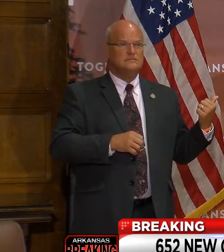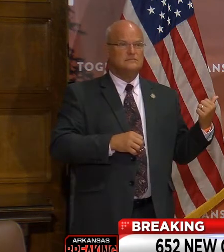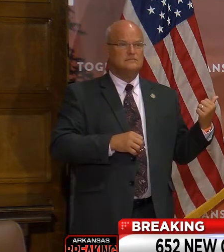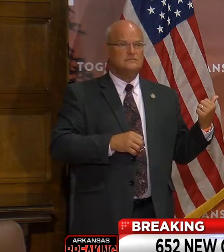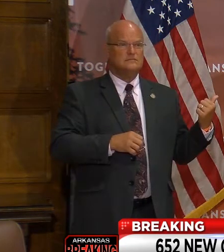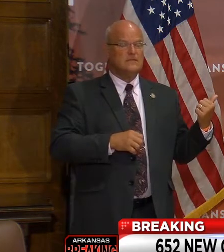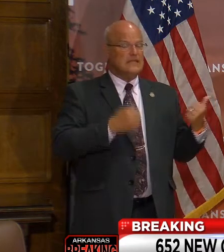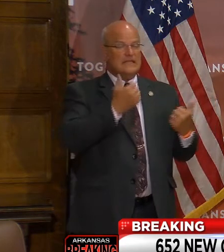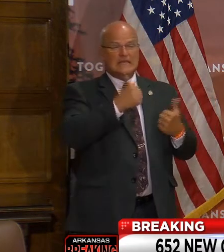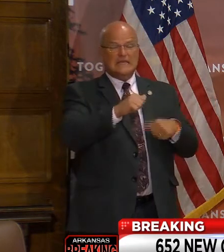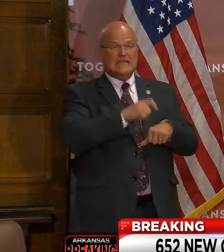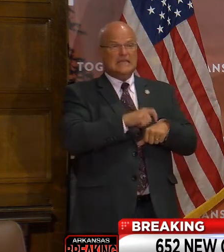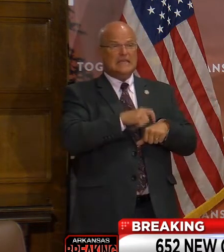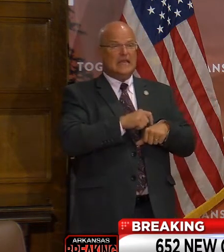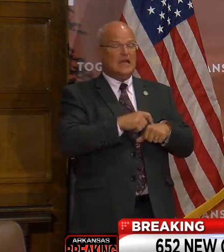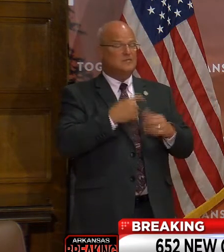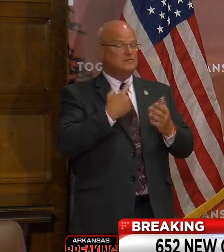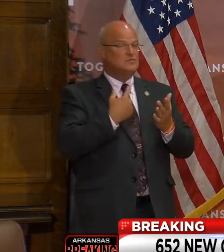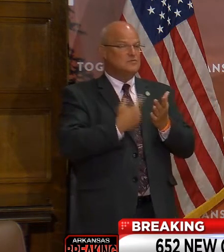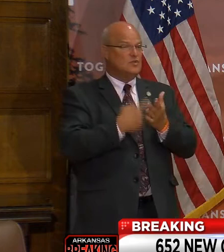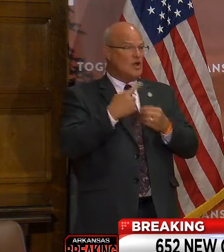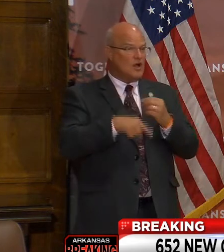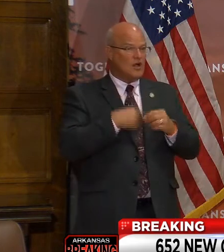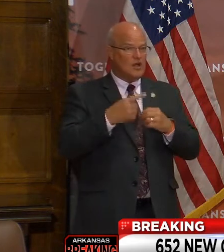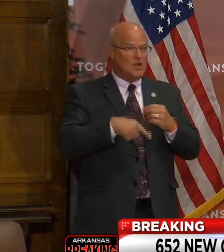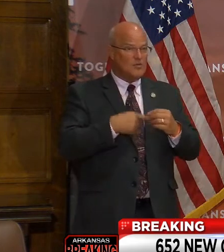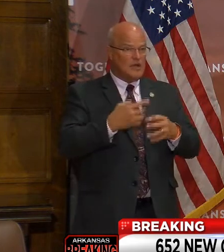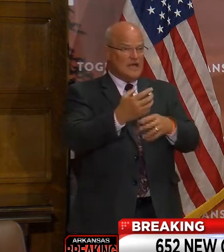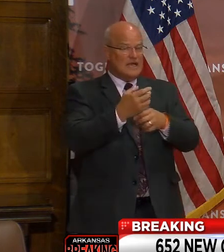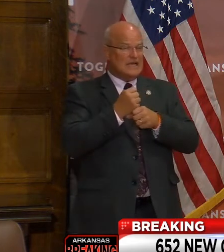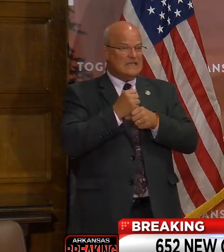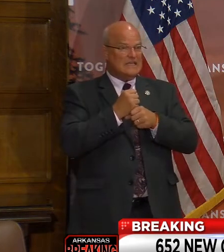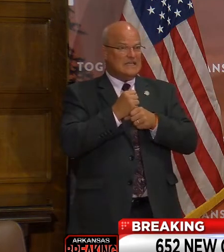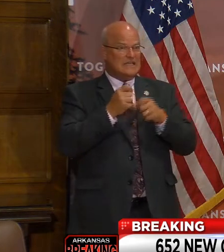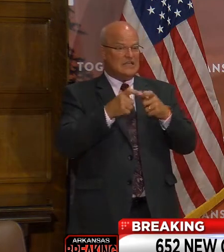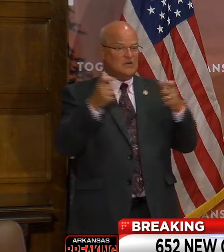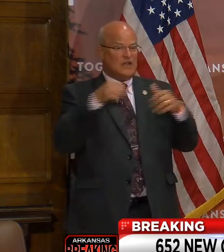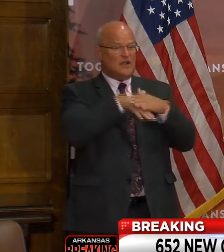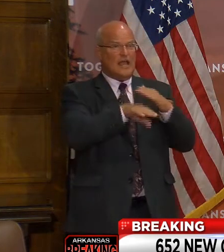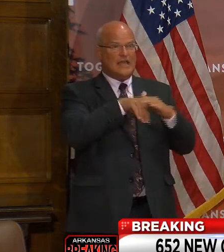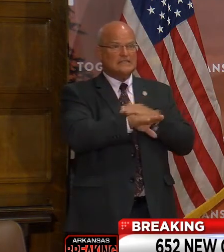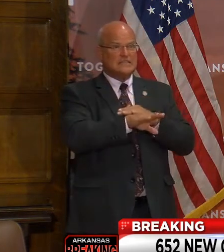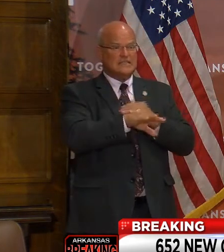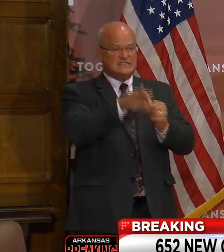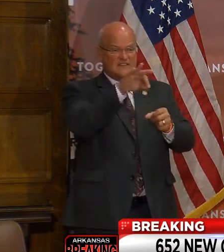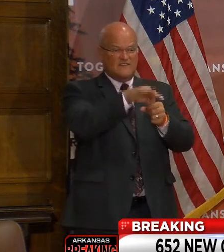Well, anytime you talk about getting greater access to vote,